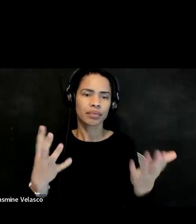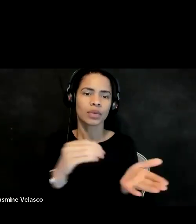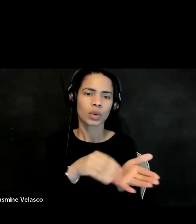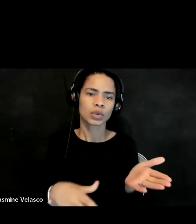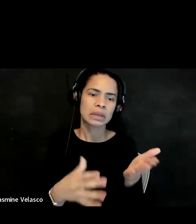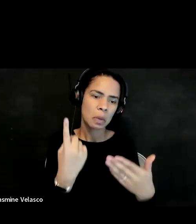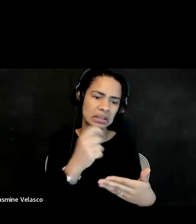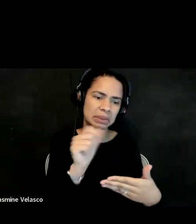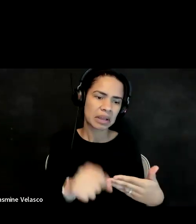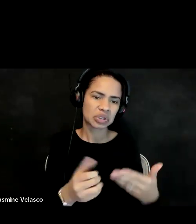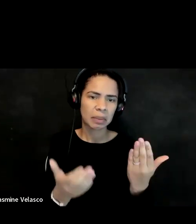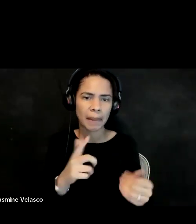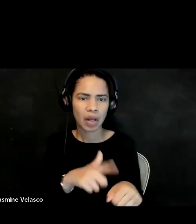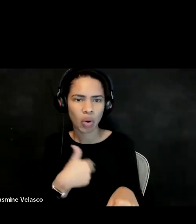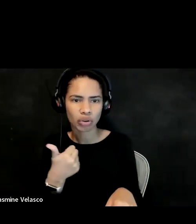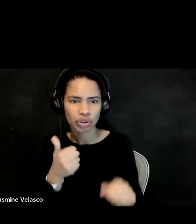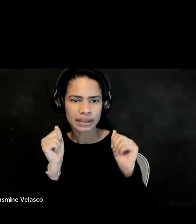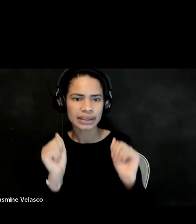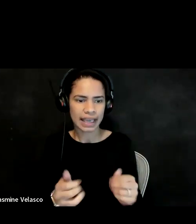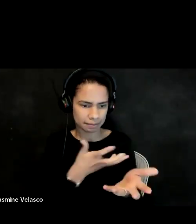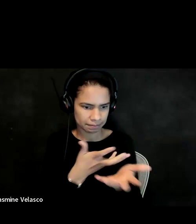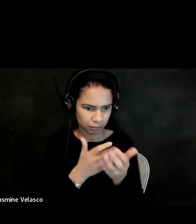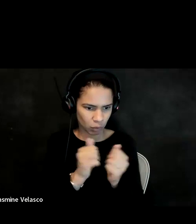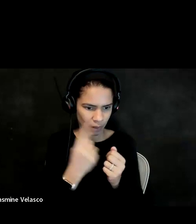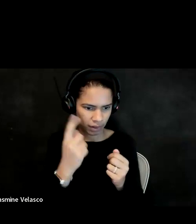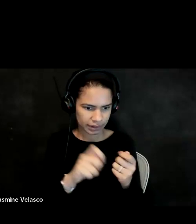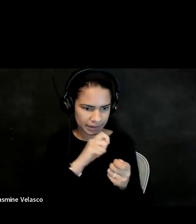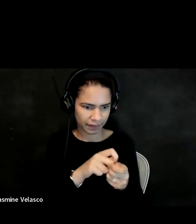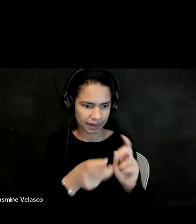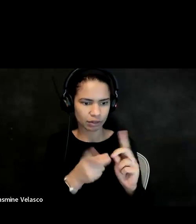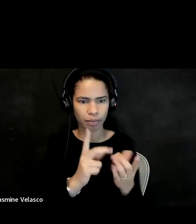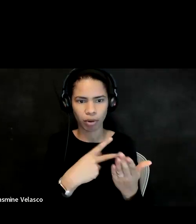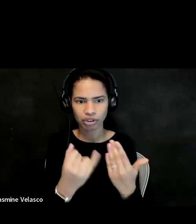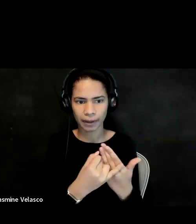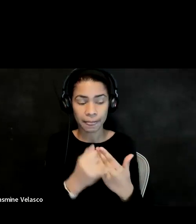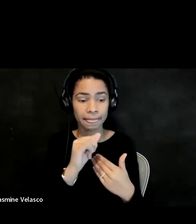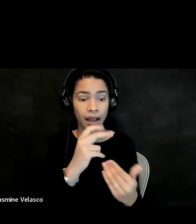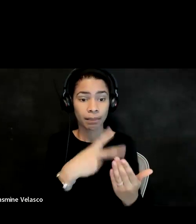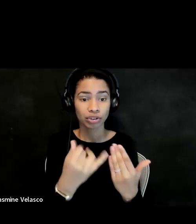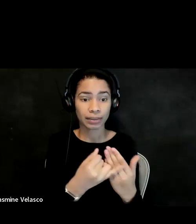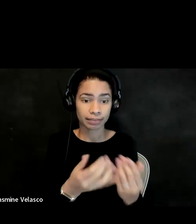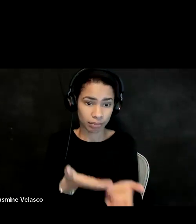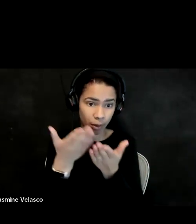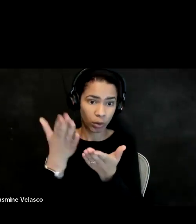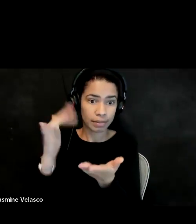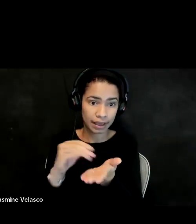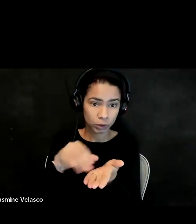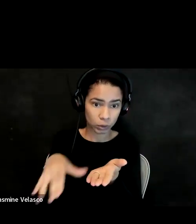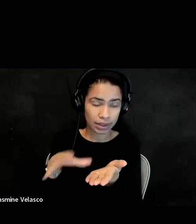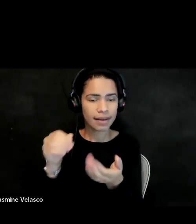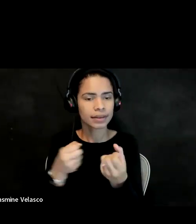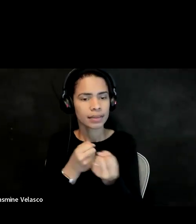potentially longer to engage with a digital project that they're passionate about. So these projects are proposed by students and they're supported